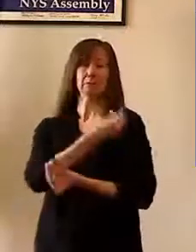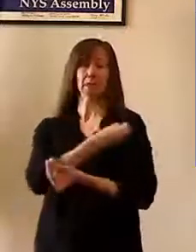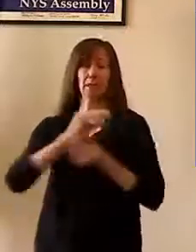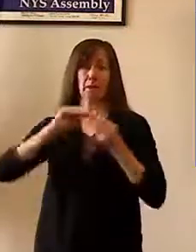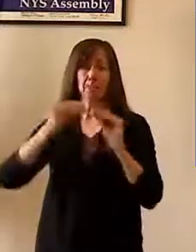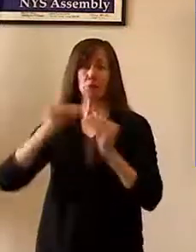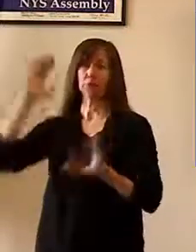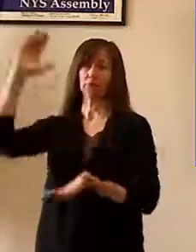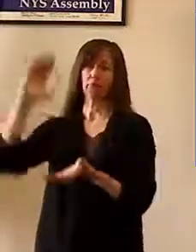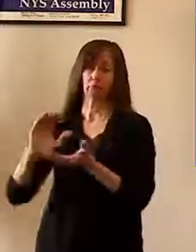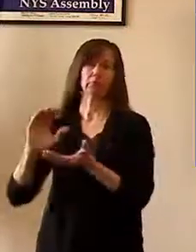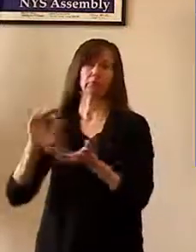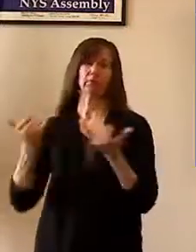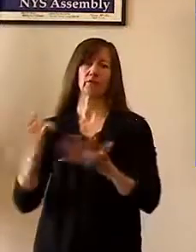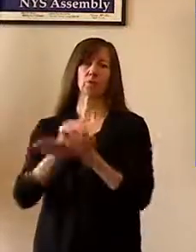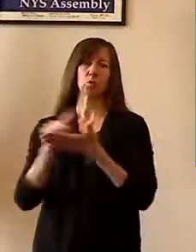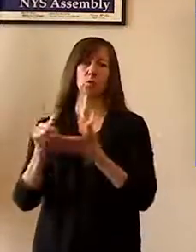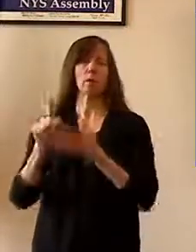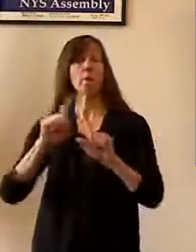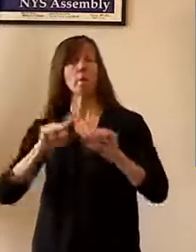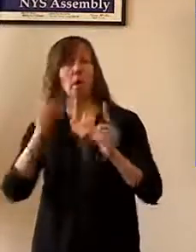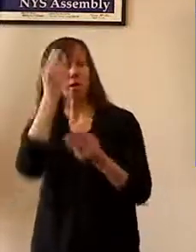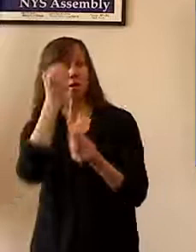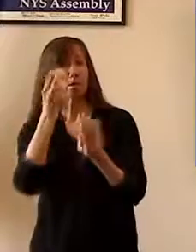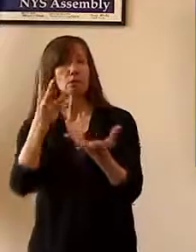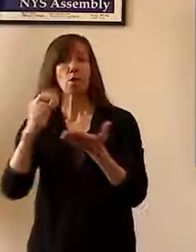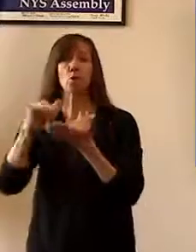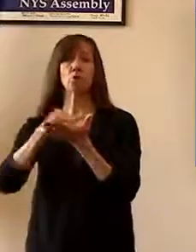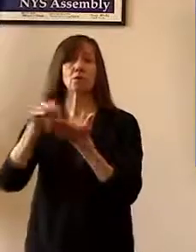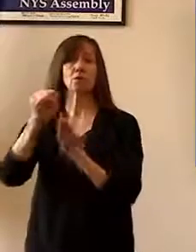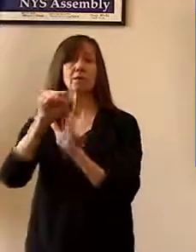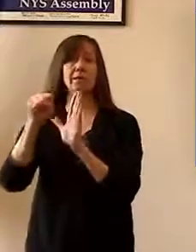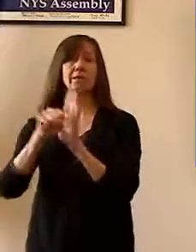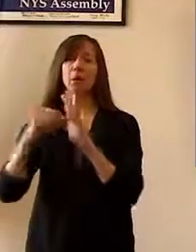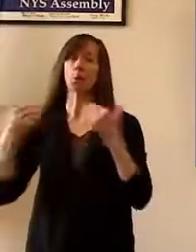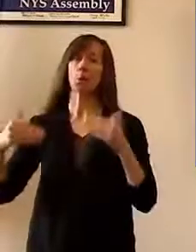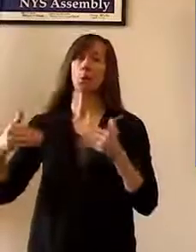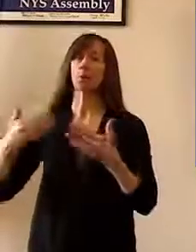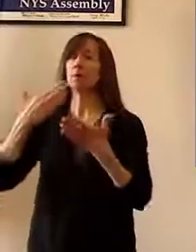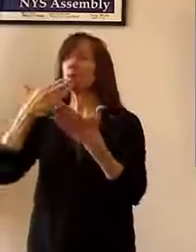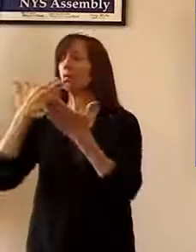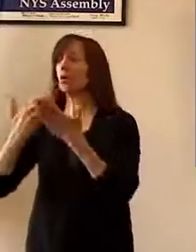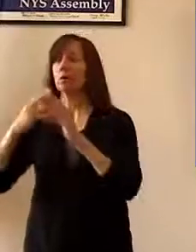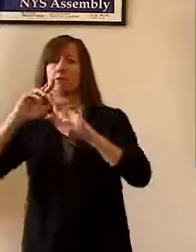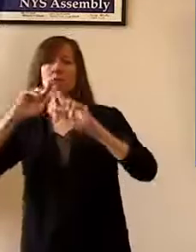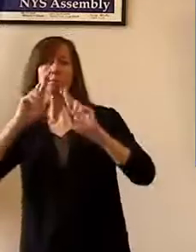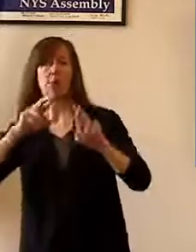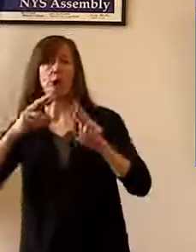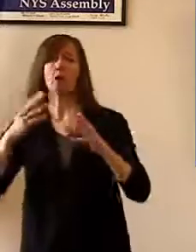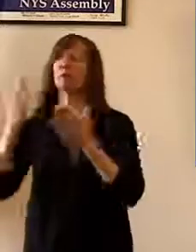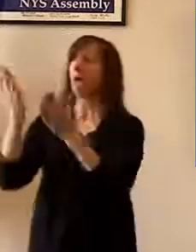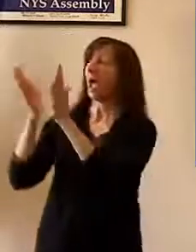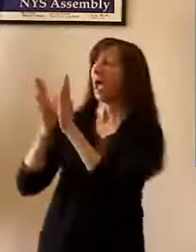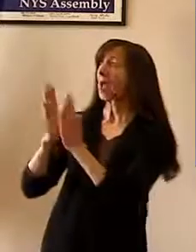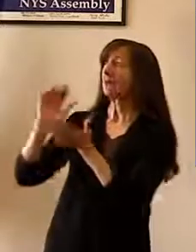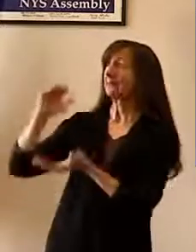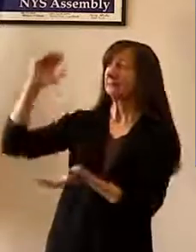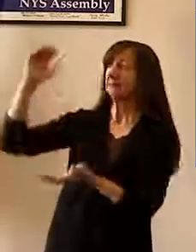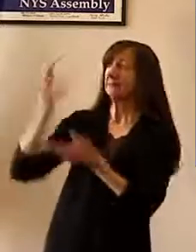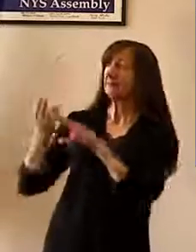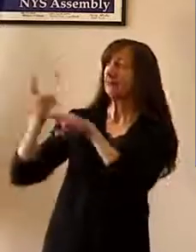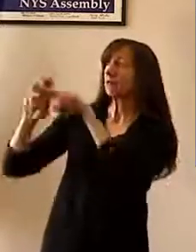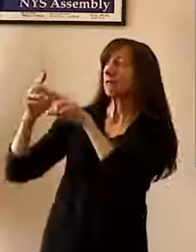do want to say this, however, the state of New York has been very responsive to our request to increase vaccine